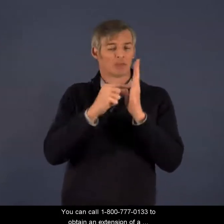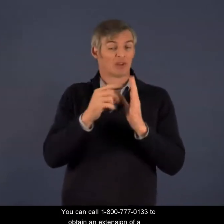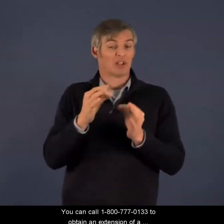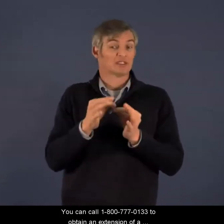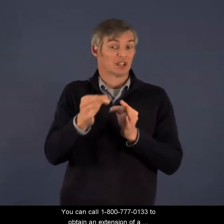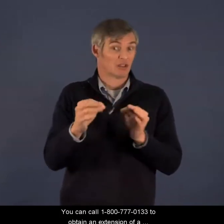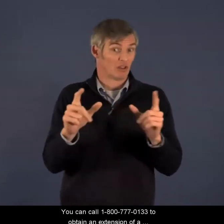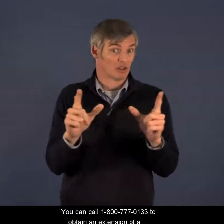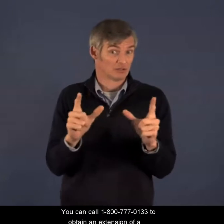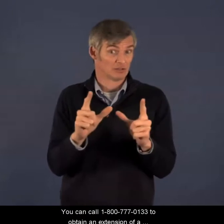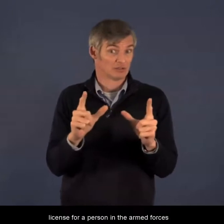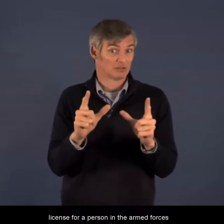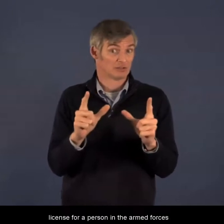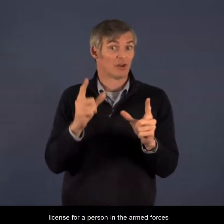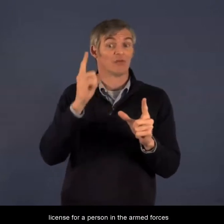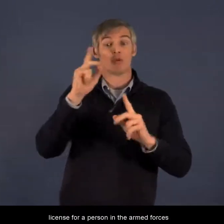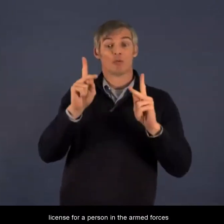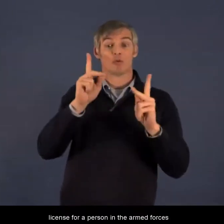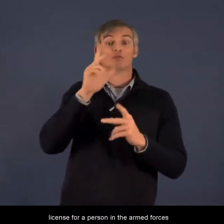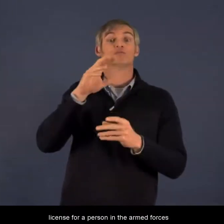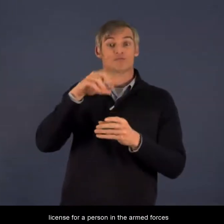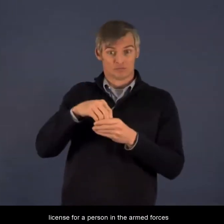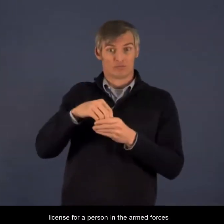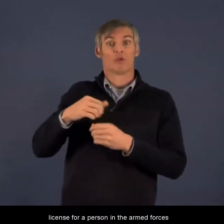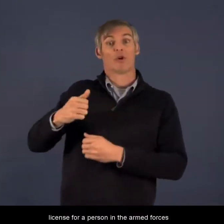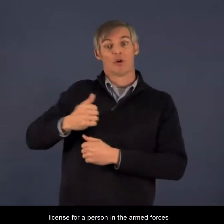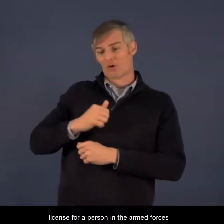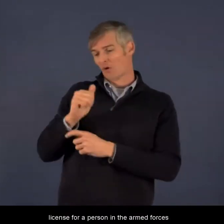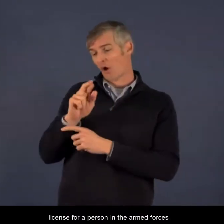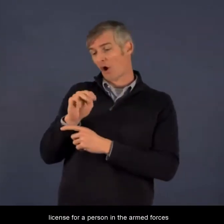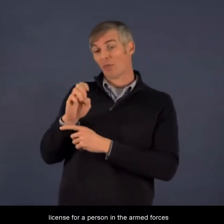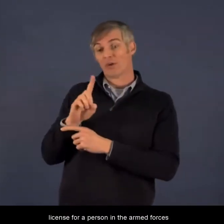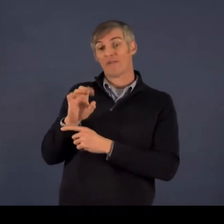1-800-777-0133 to obtain an extension of a license for a person in the armed forces.